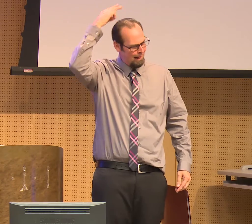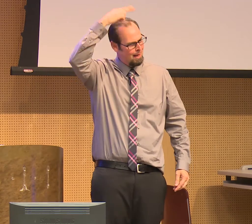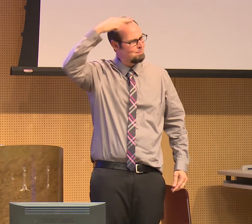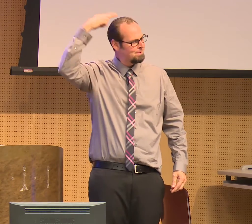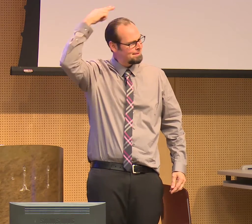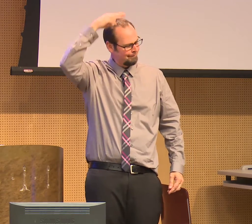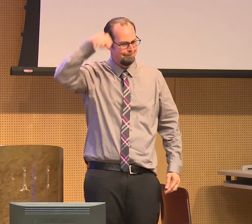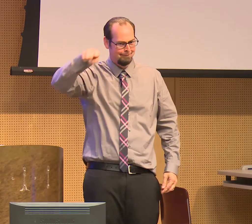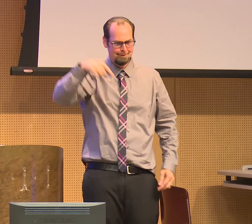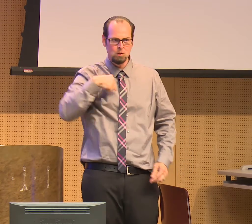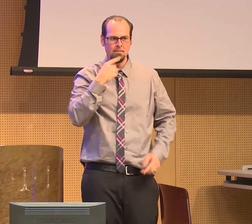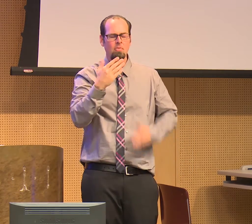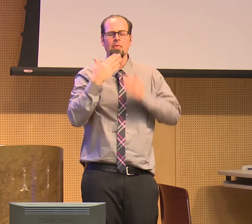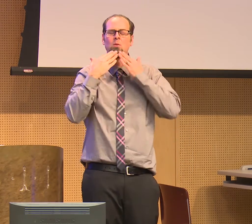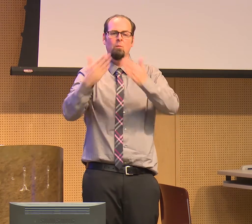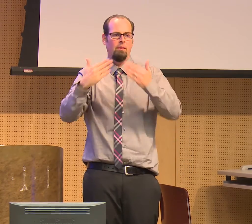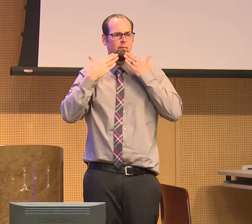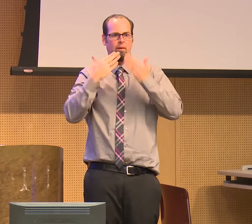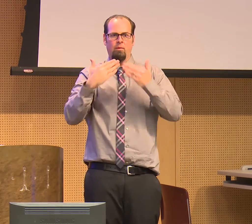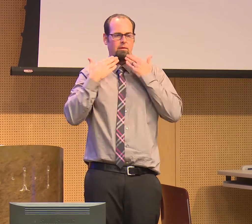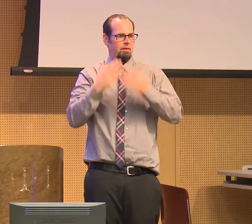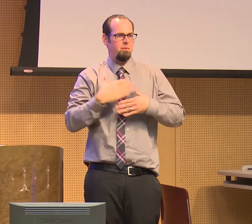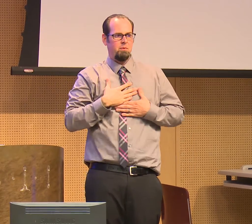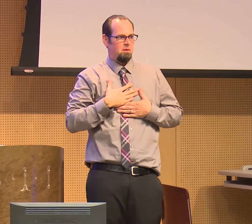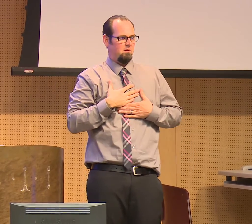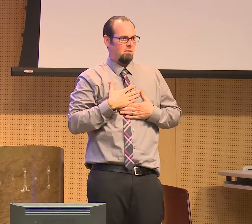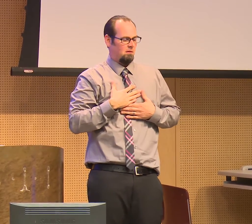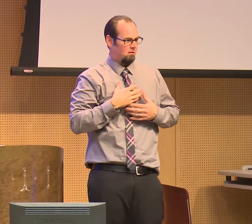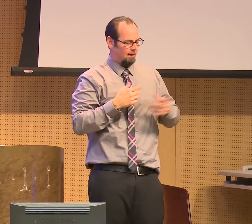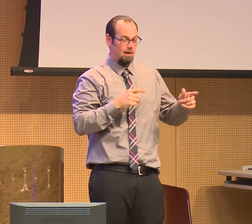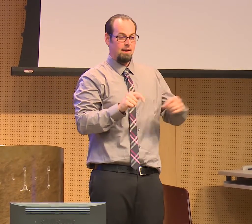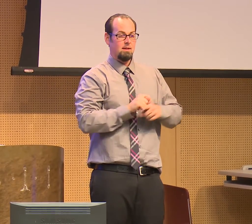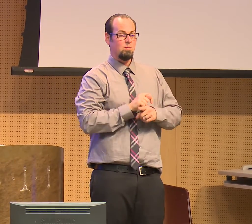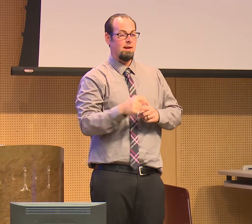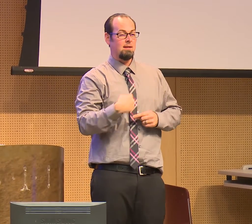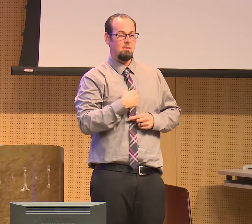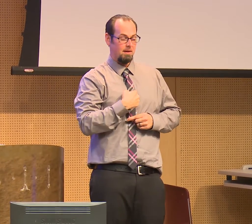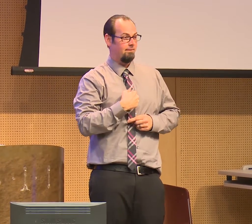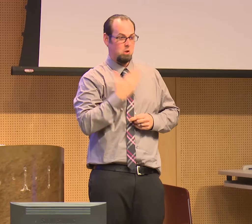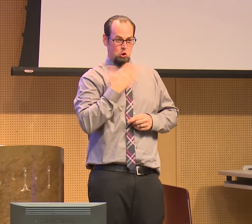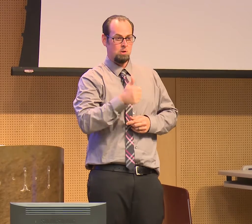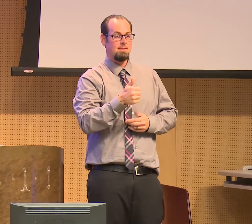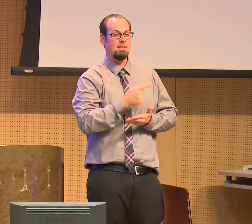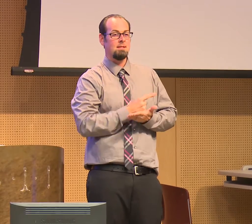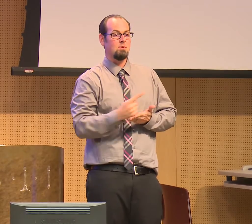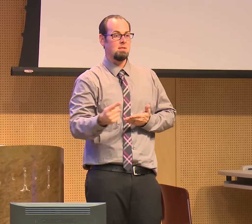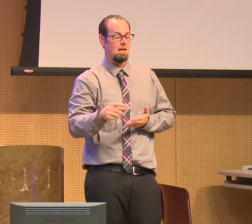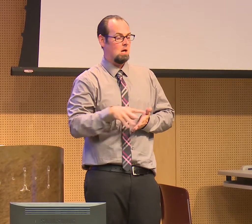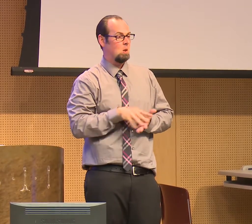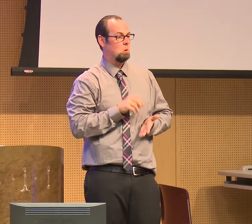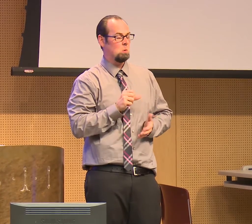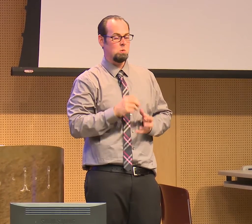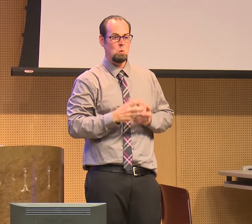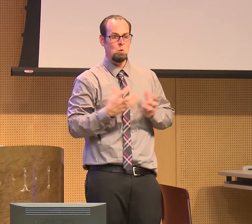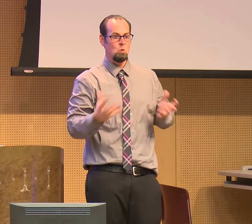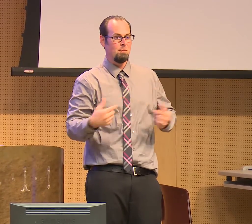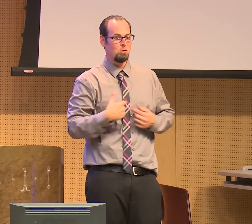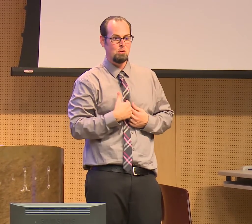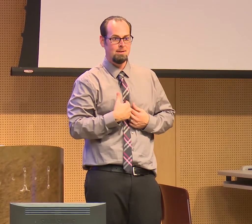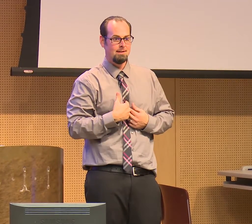balding. So I was so grateful to that. And it was the first week. It was